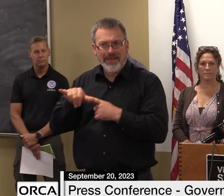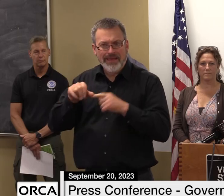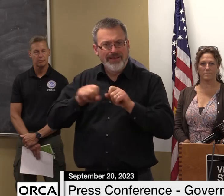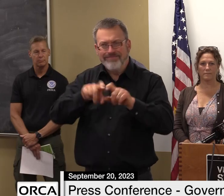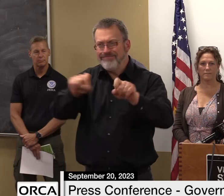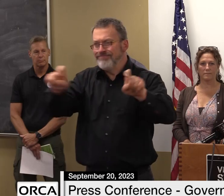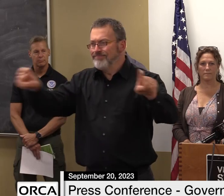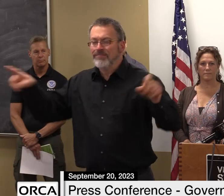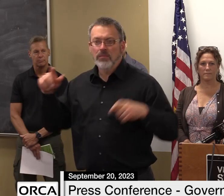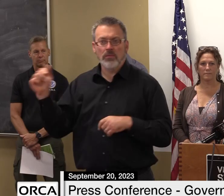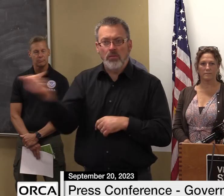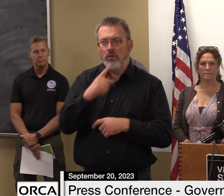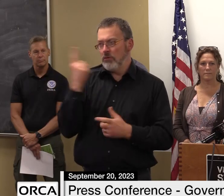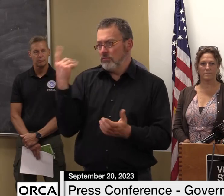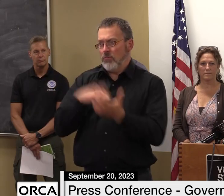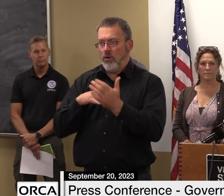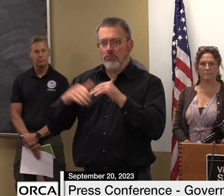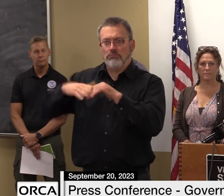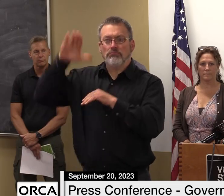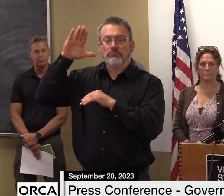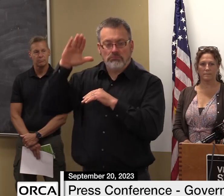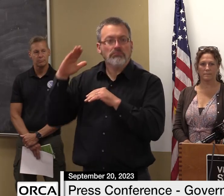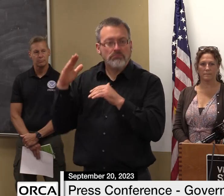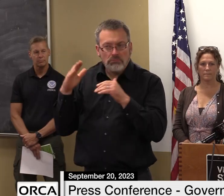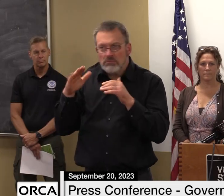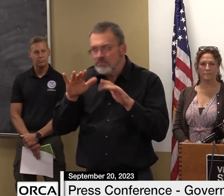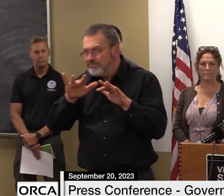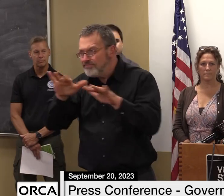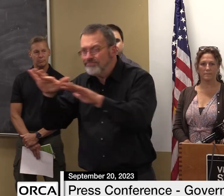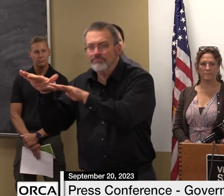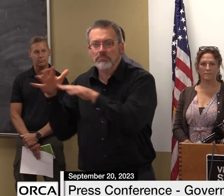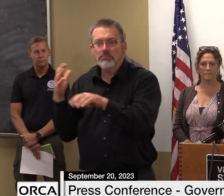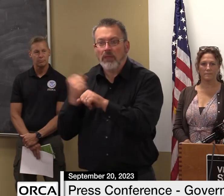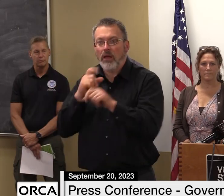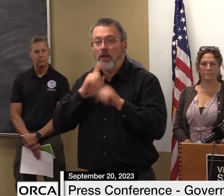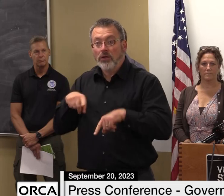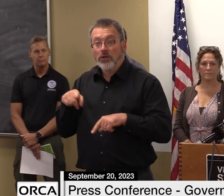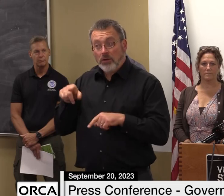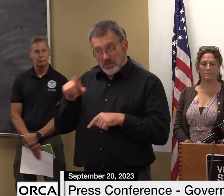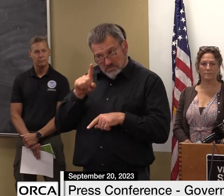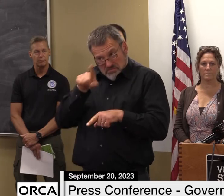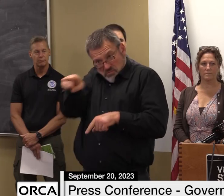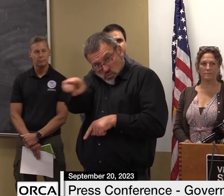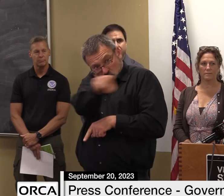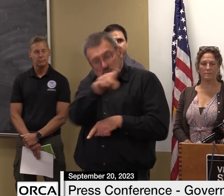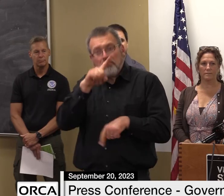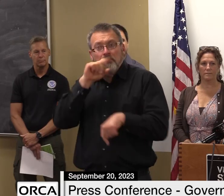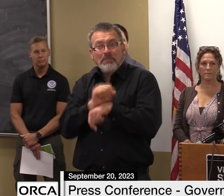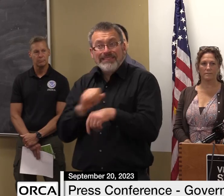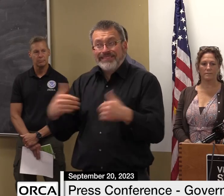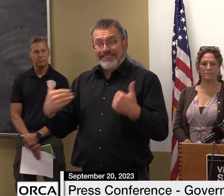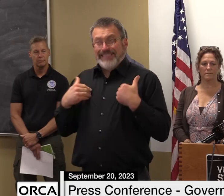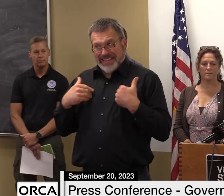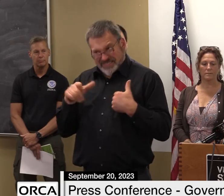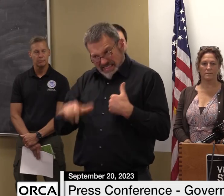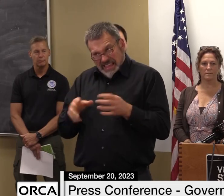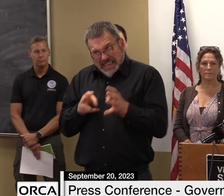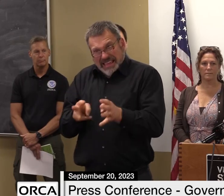So, if you reported damage to your heating system and you receive a survey from